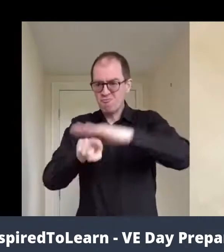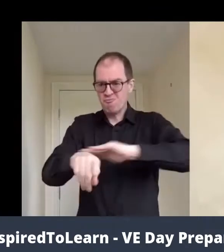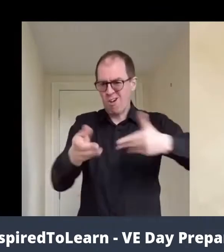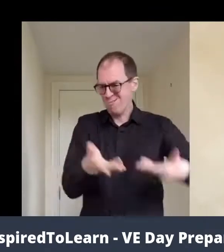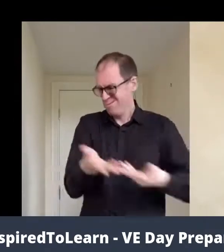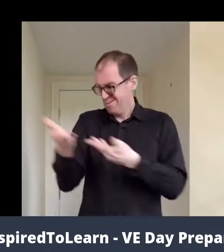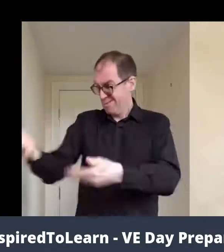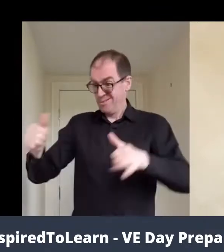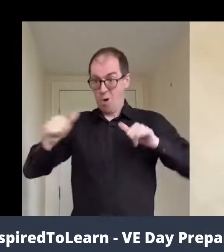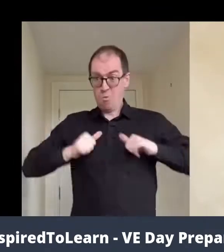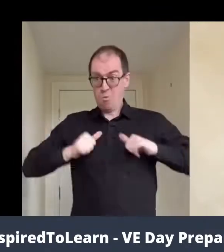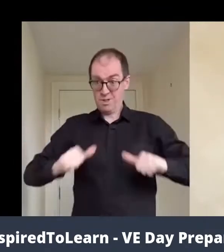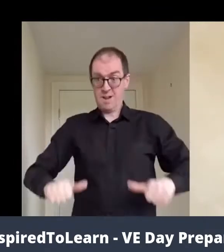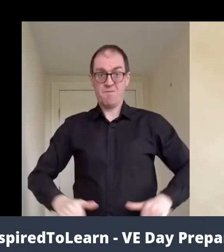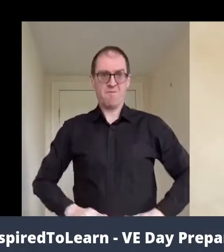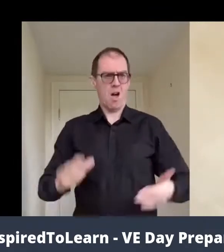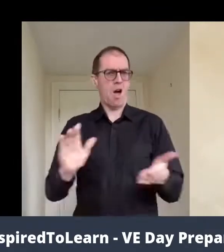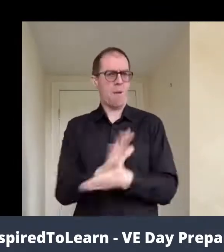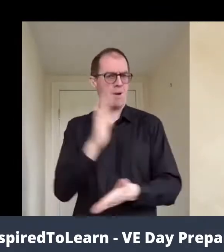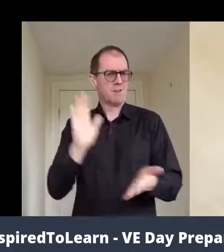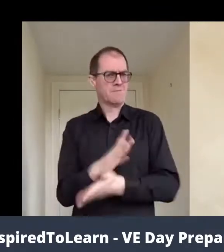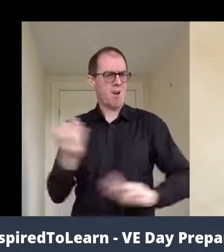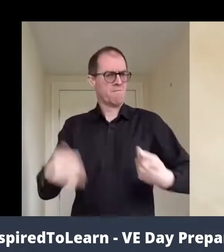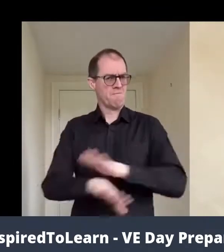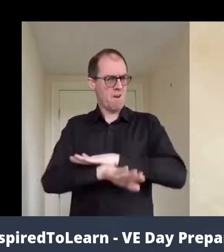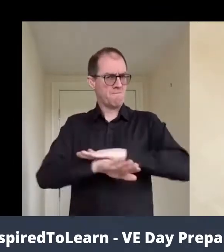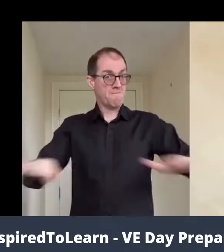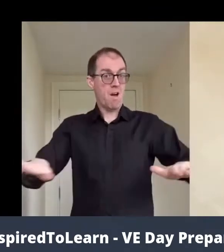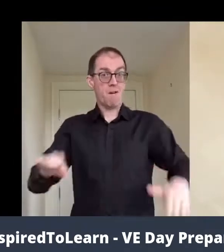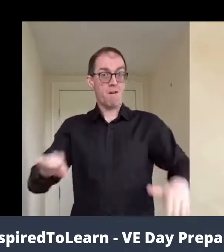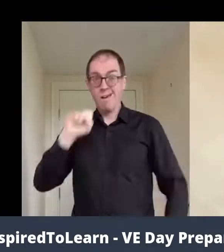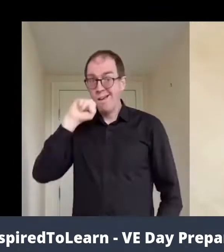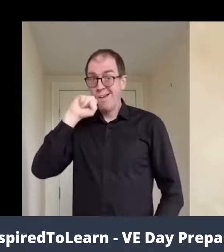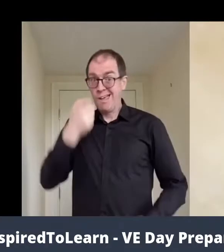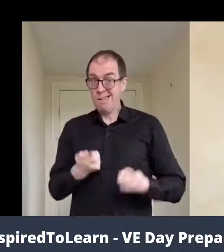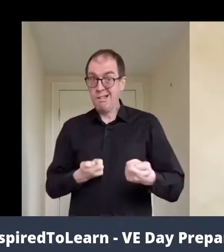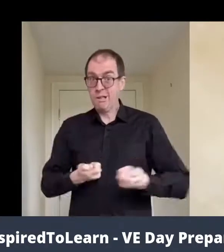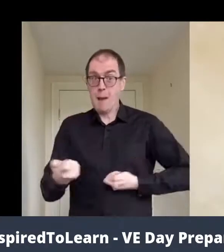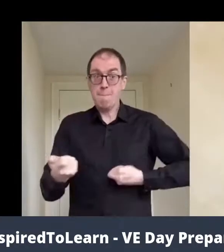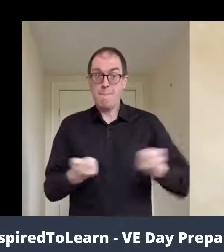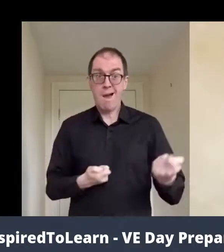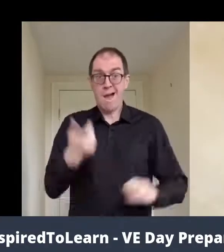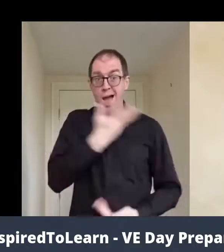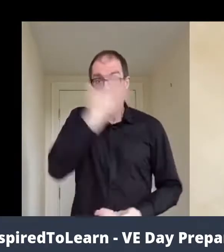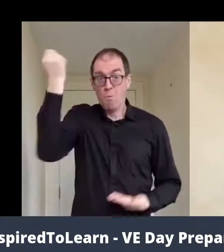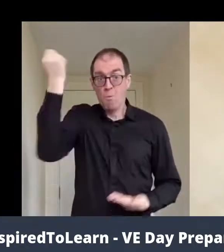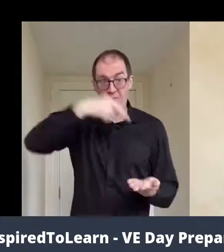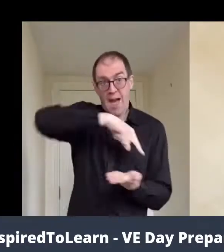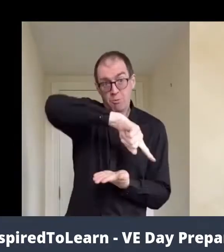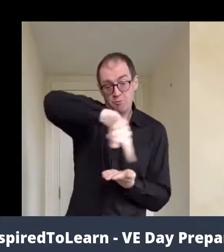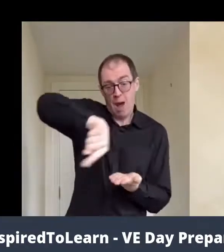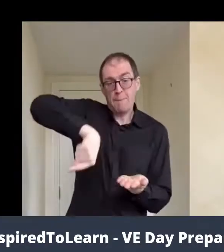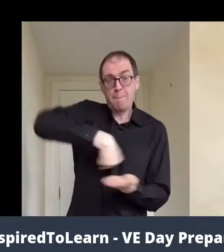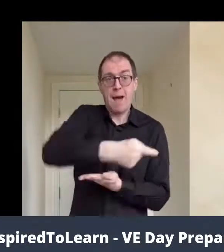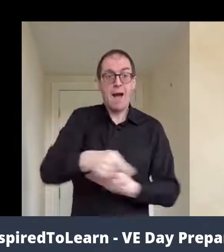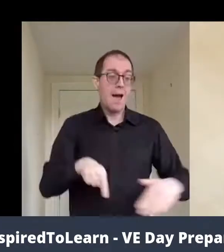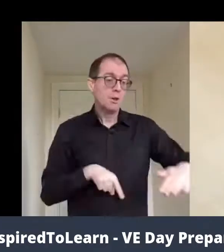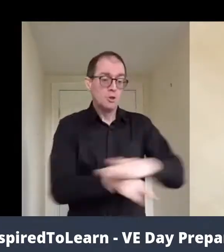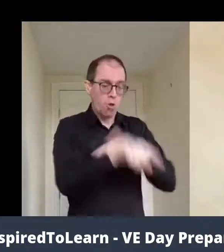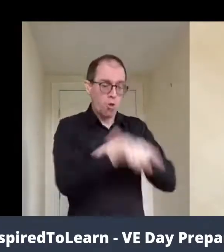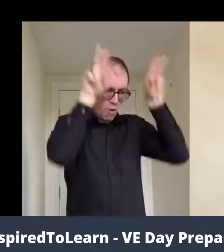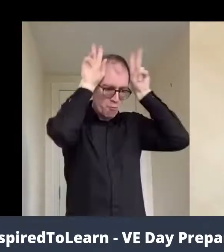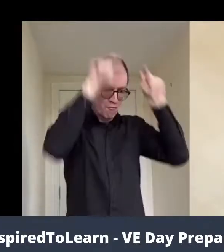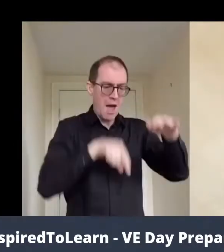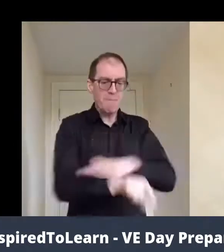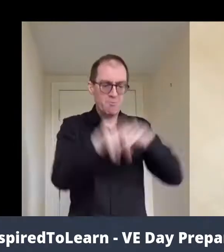run, run. Don't give the farmer his fun, fun, fun. He'll get by without his rabbit pie. So